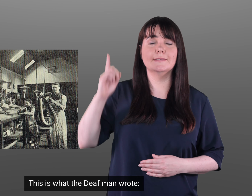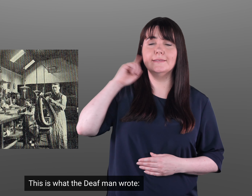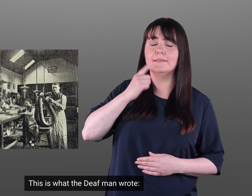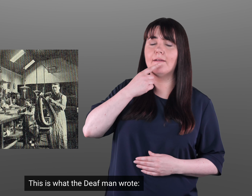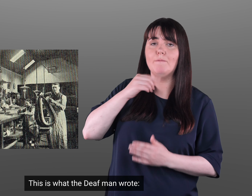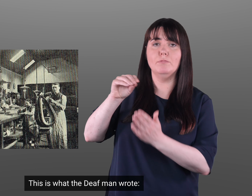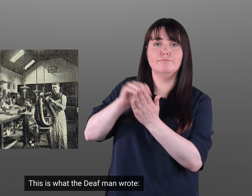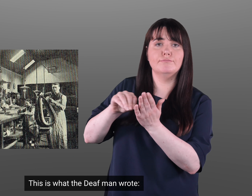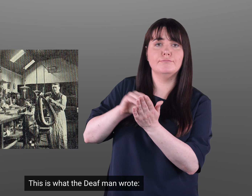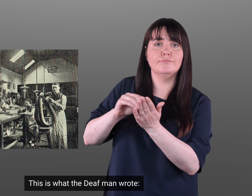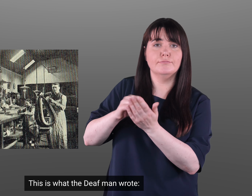This is what the deaf man wrote.